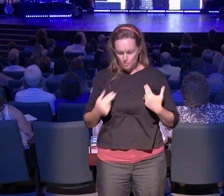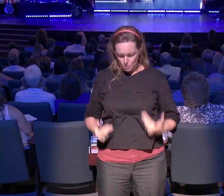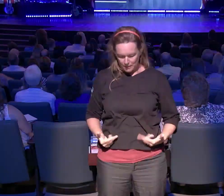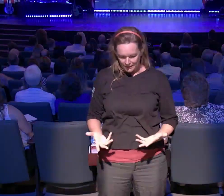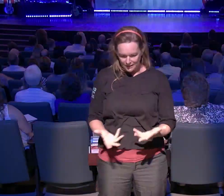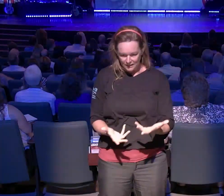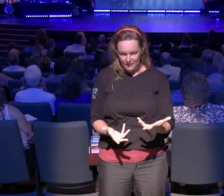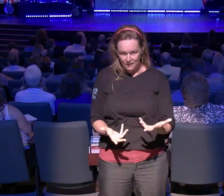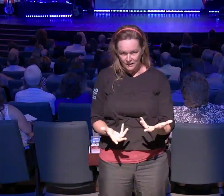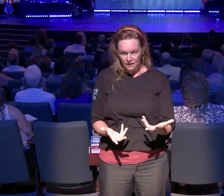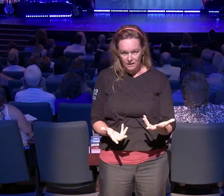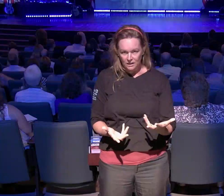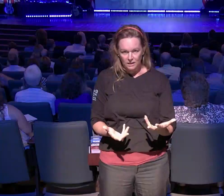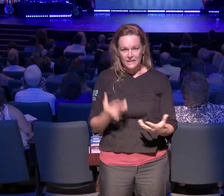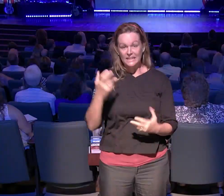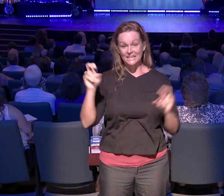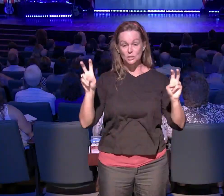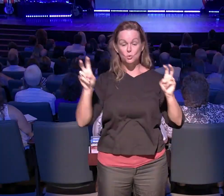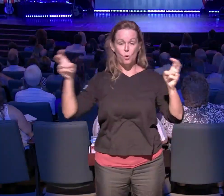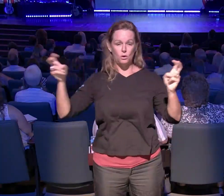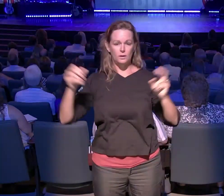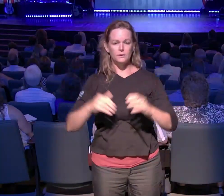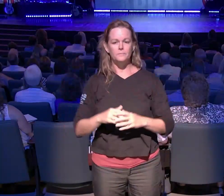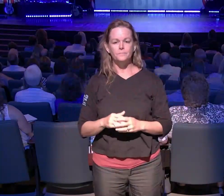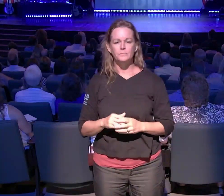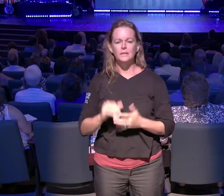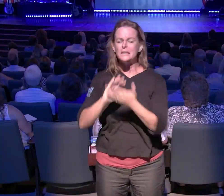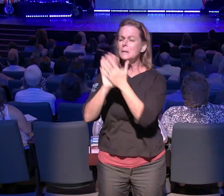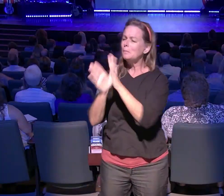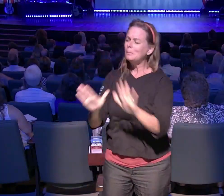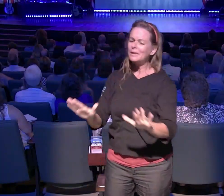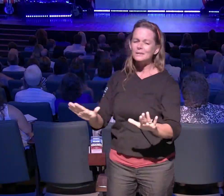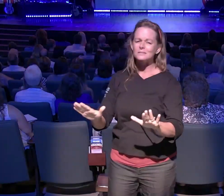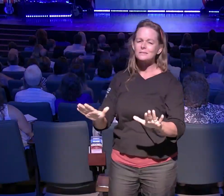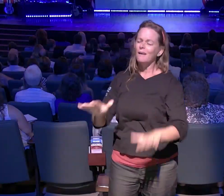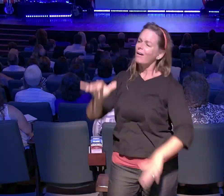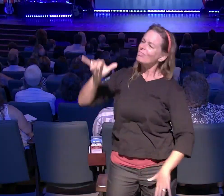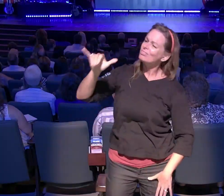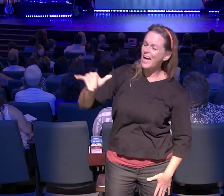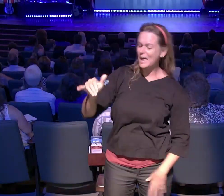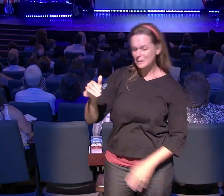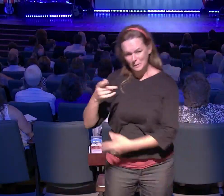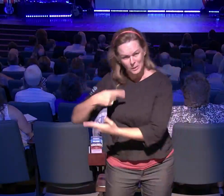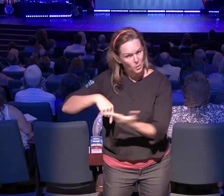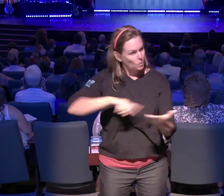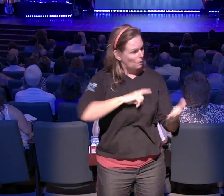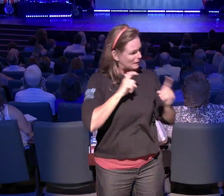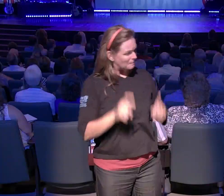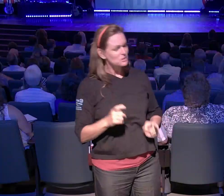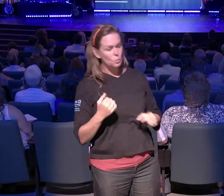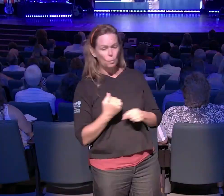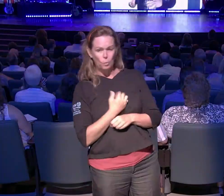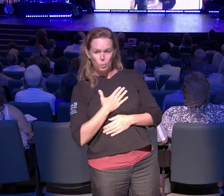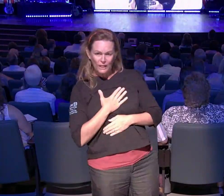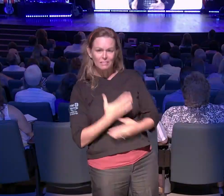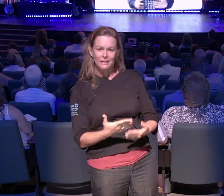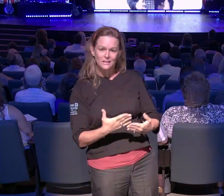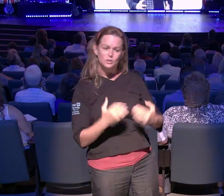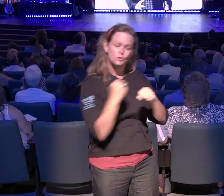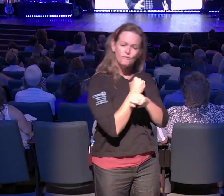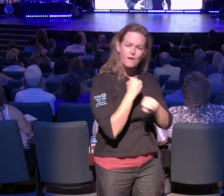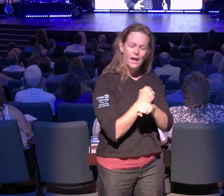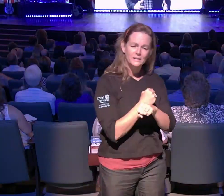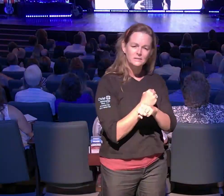within. President Lincoln is quoted as saying, "Peace is a thing which a person must be willing to fight for." Now that sentence might sound